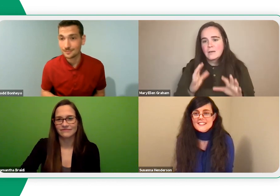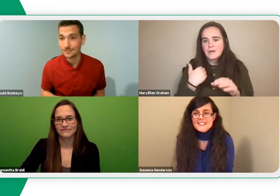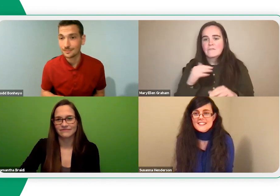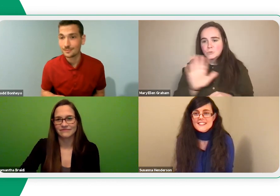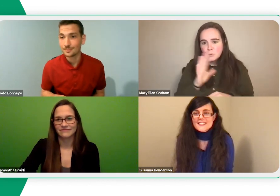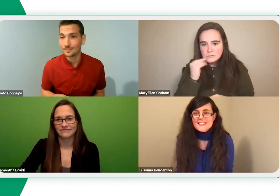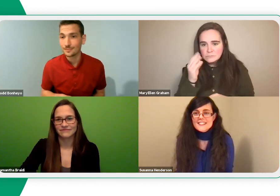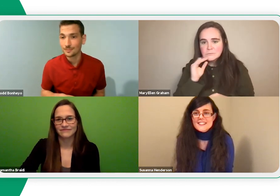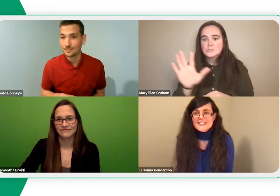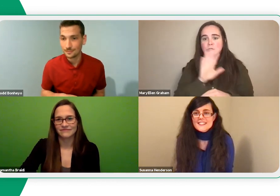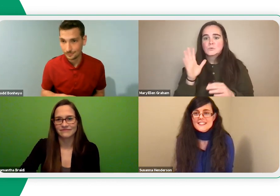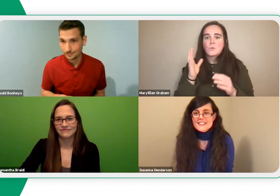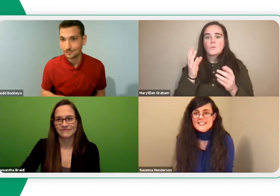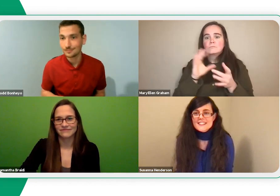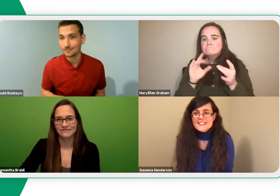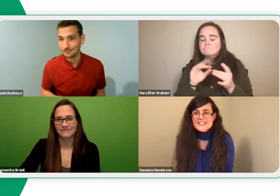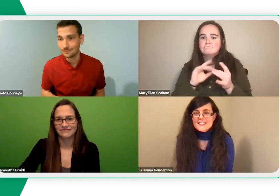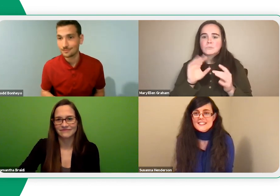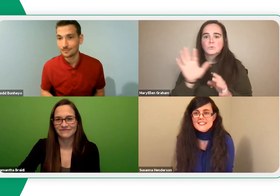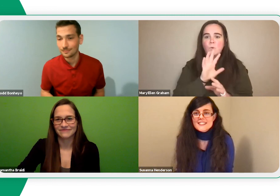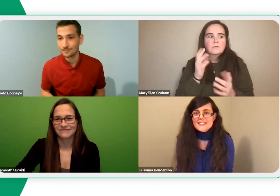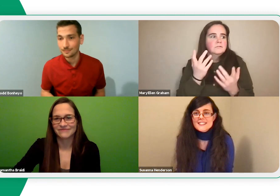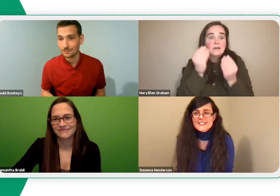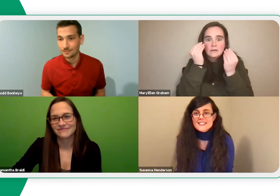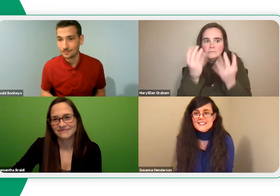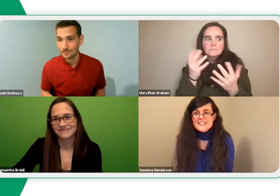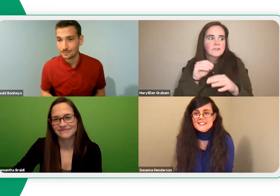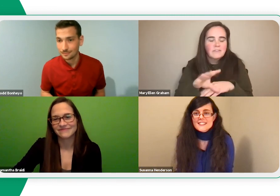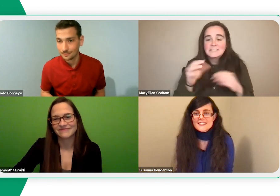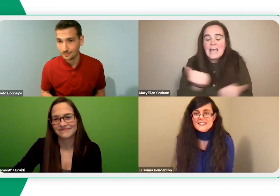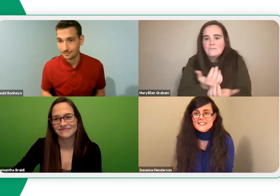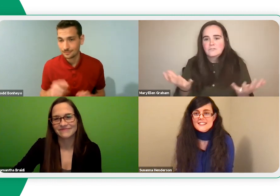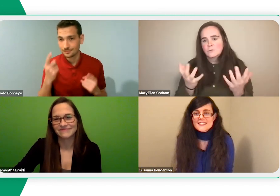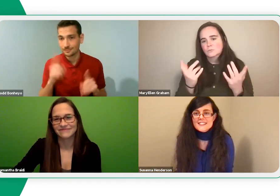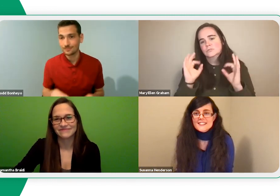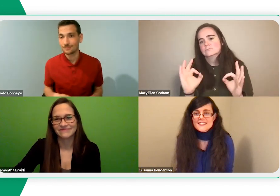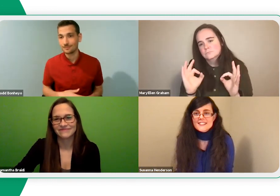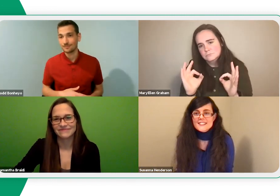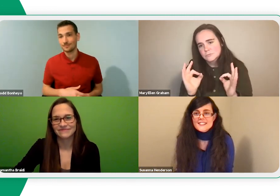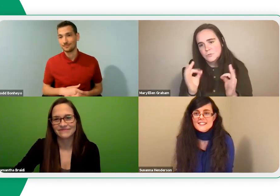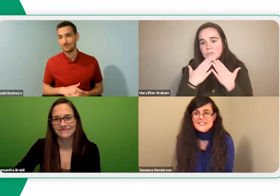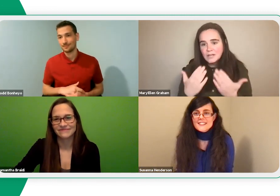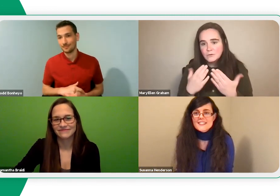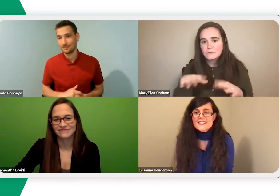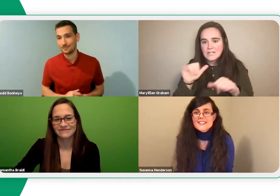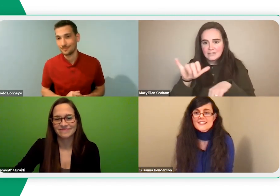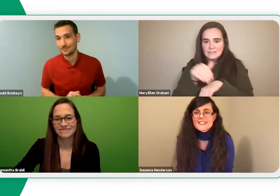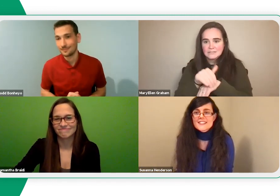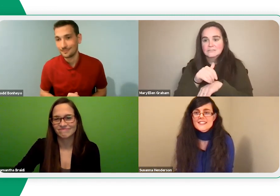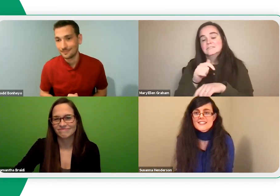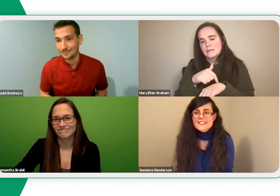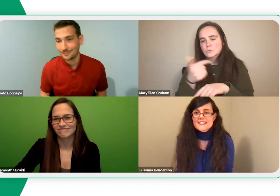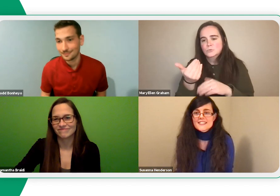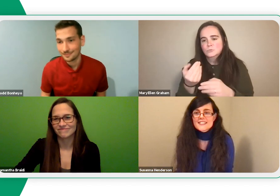this is a fantastic conversation. The chat is blowing up as well. We appreciate your experience. We appreciate your input, your